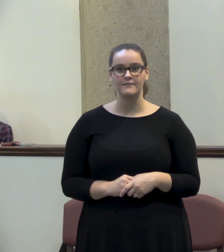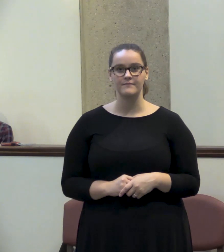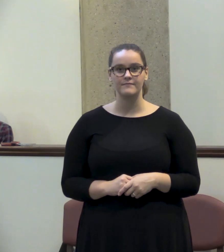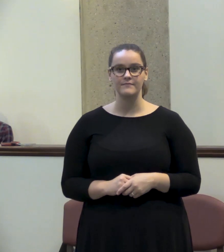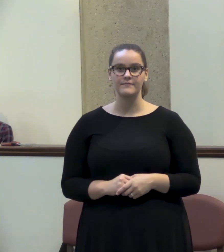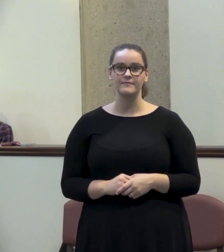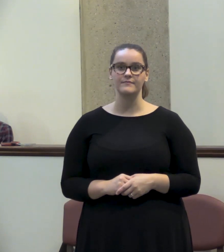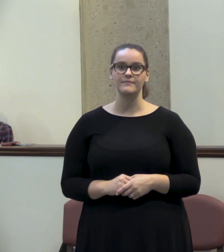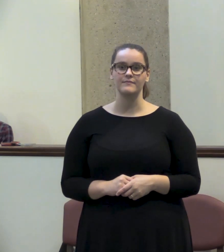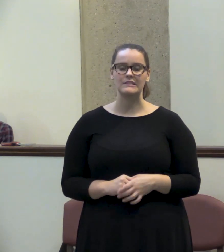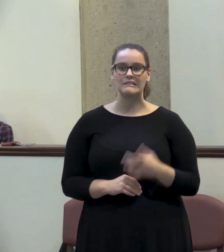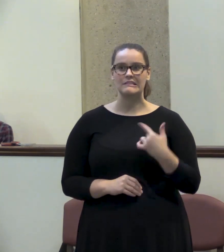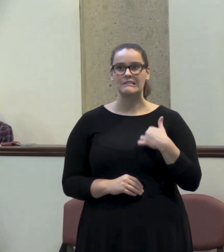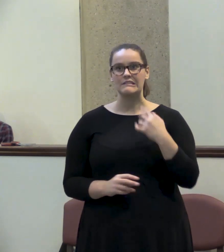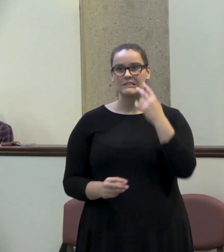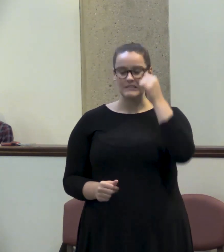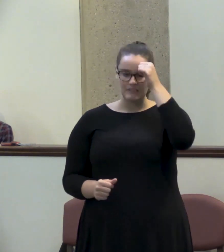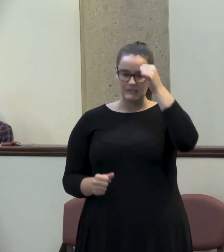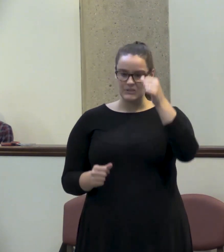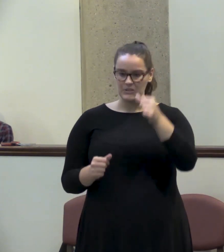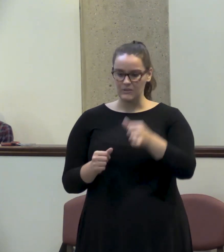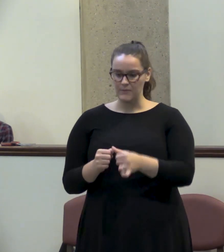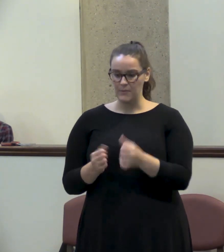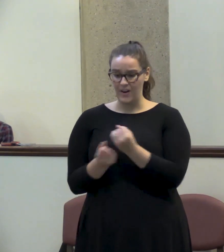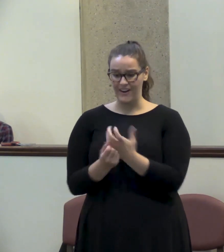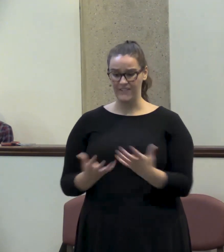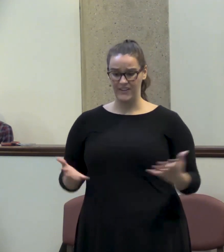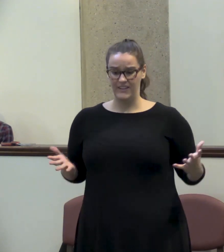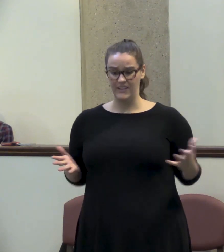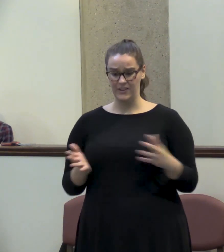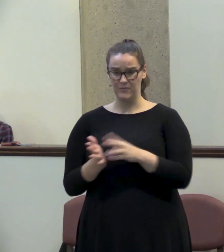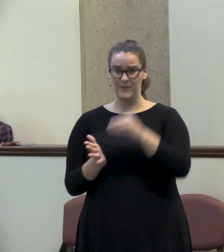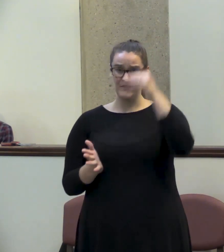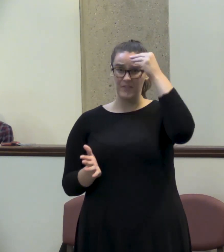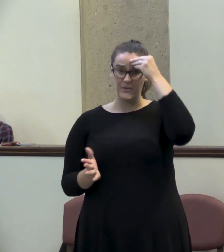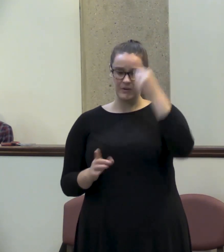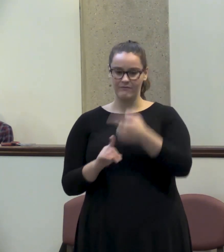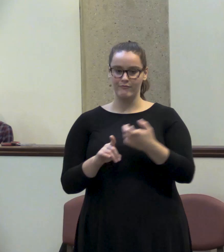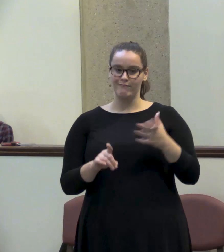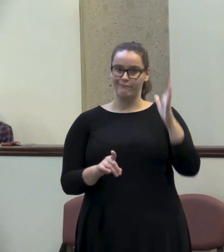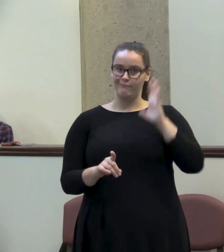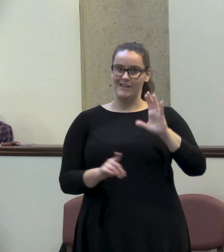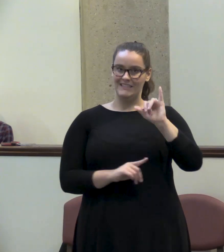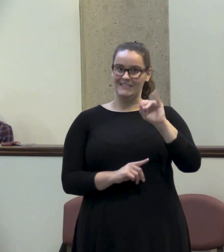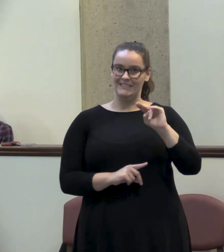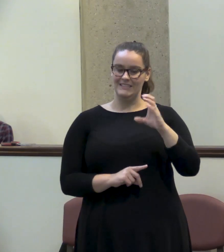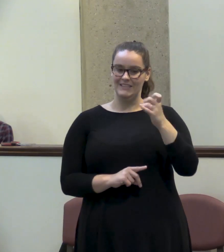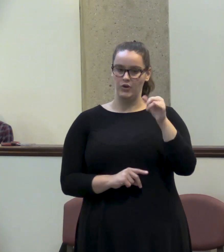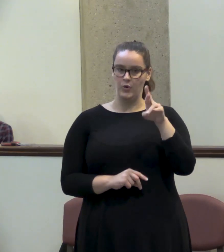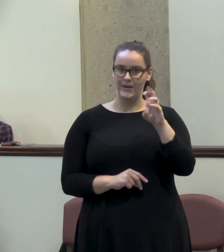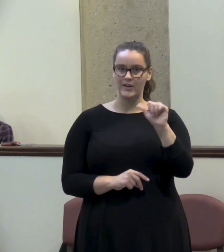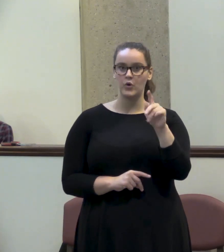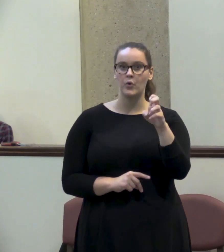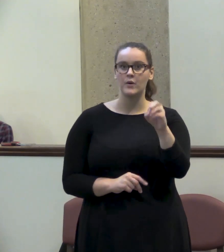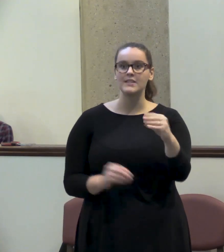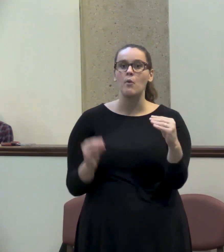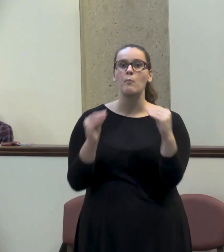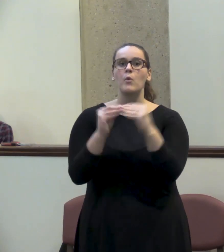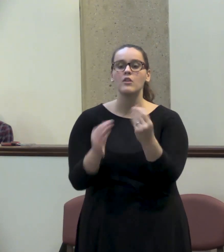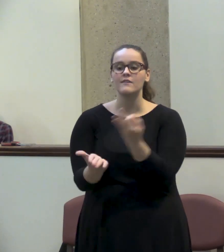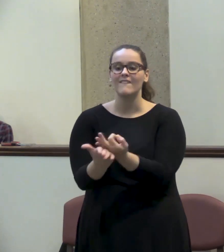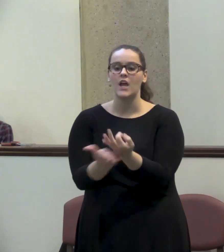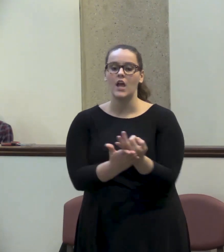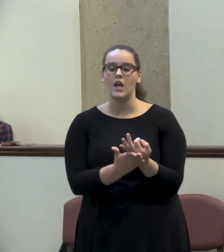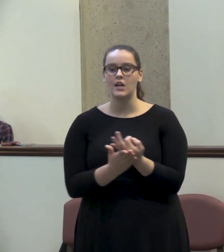And we find ourselves reminded of the lessons that we've learned with the incinerator, that it takes more than just facts and people sitting in a